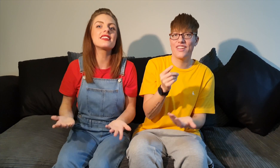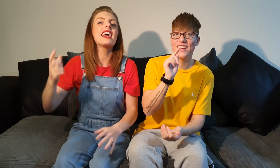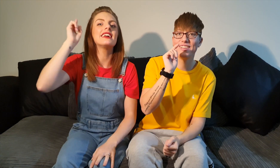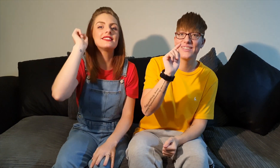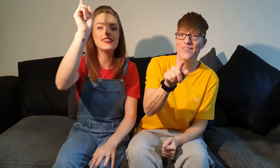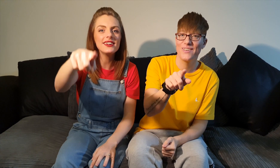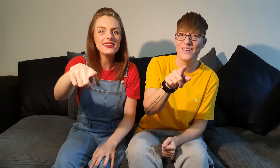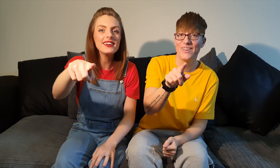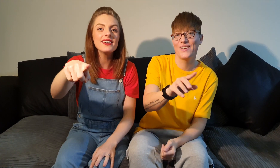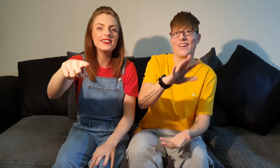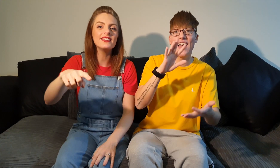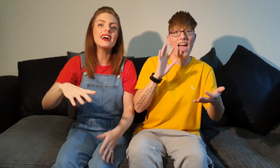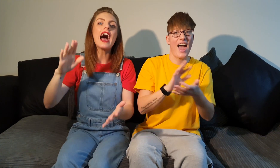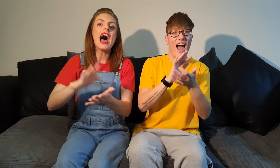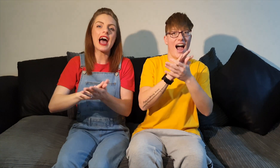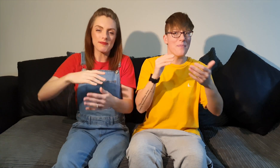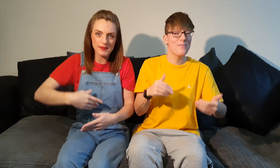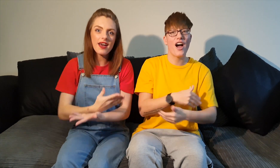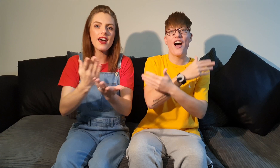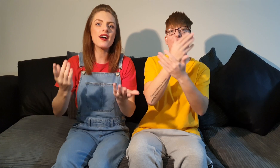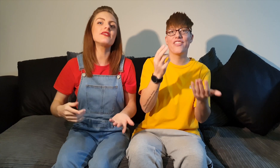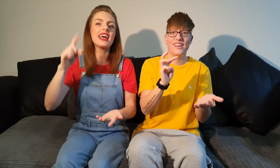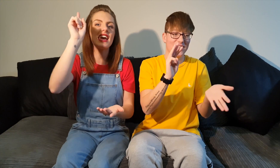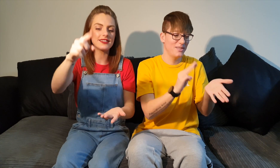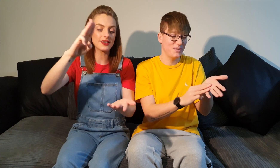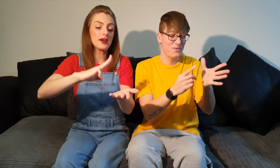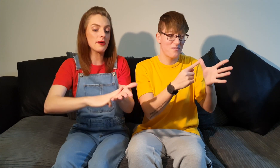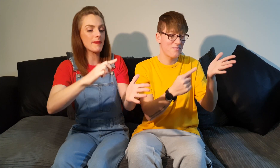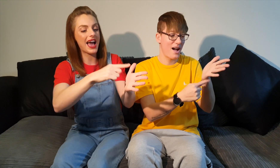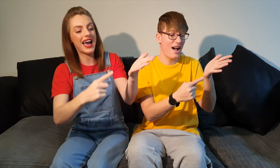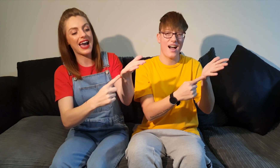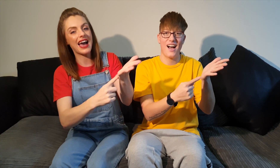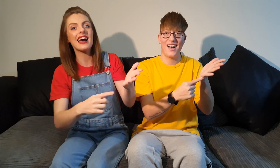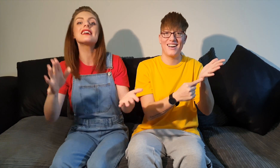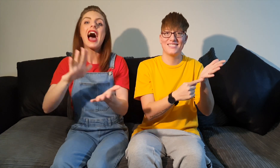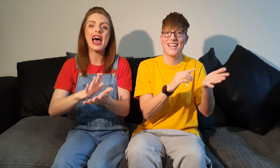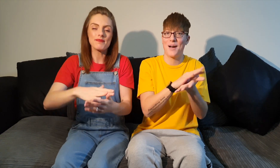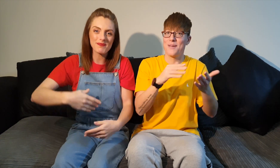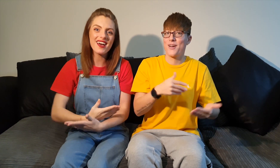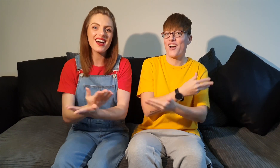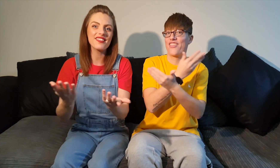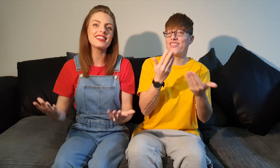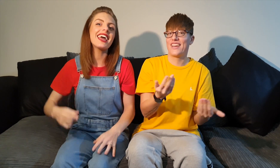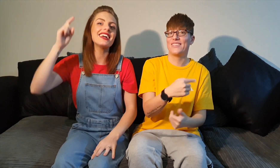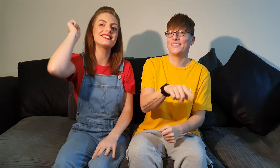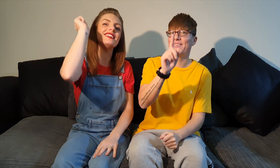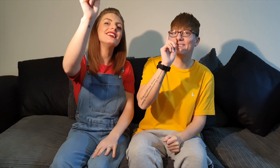birthday to you. Happy birthday to Matt. Happy birthday to